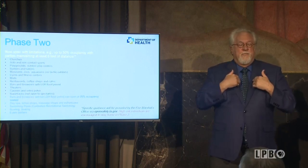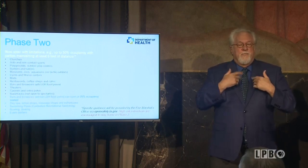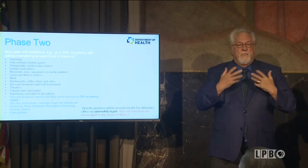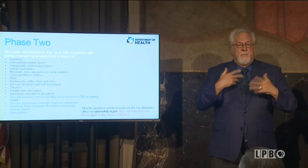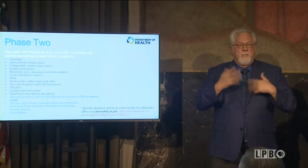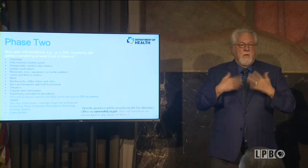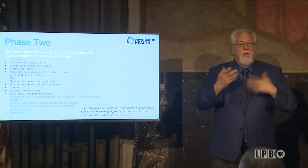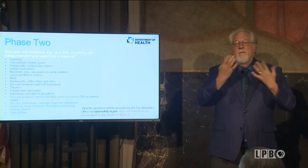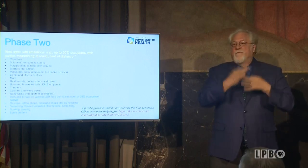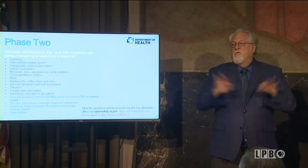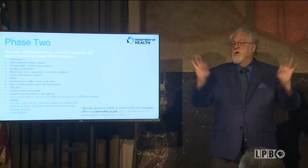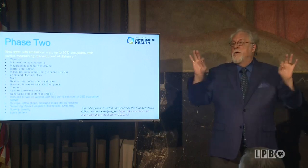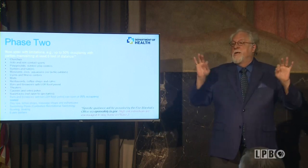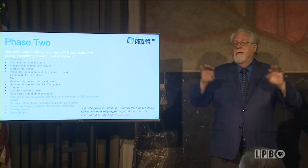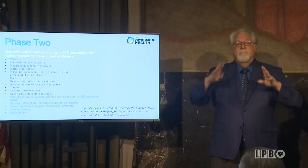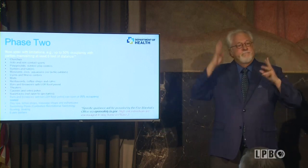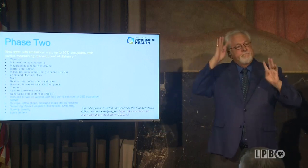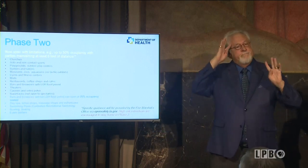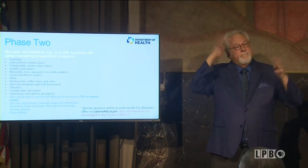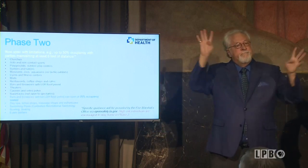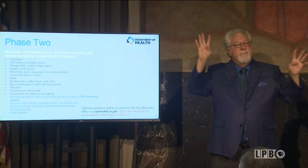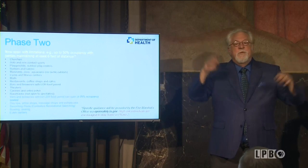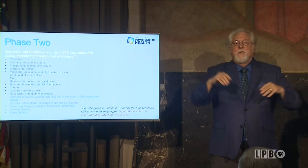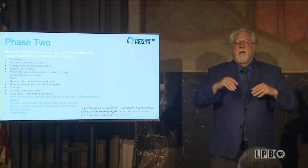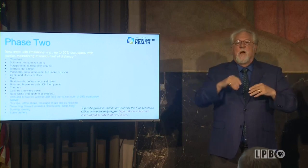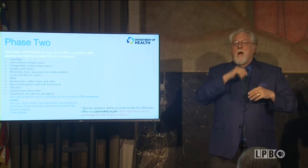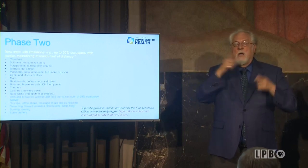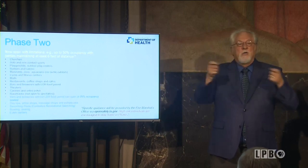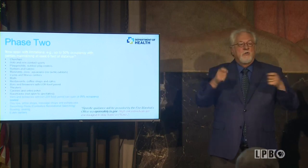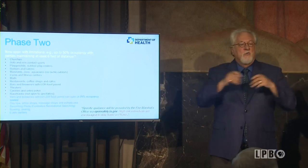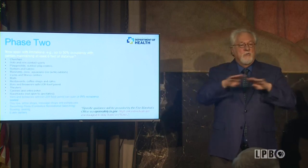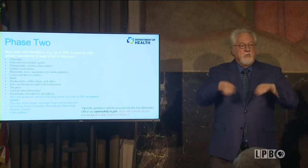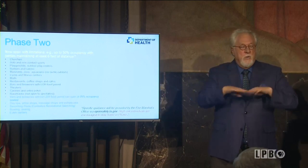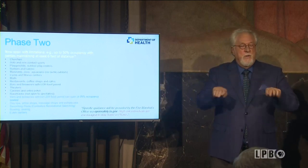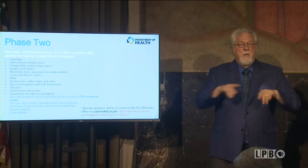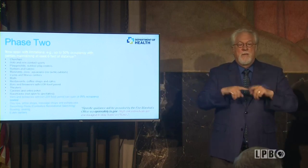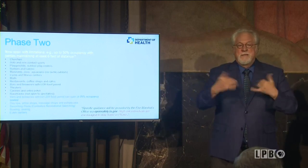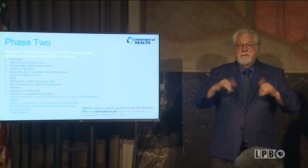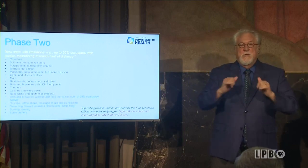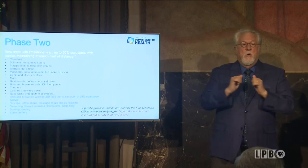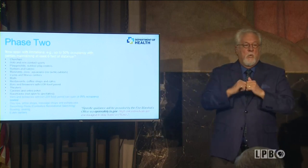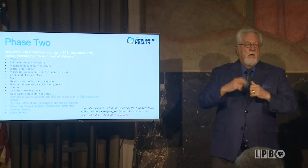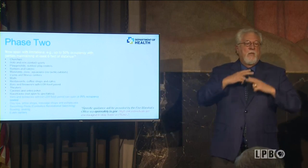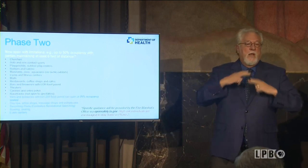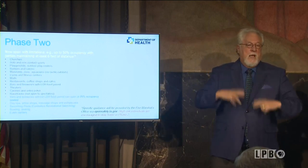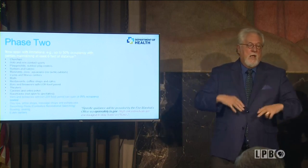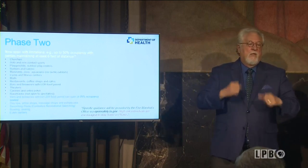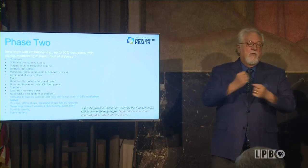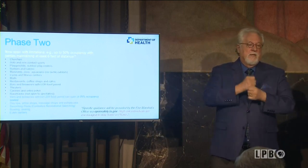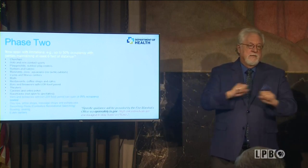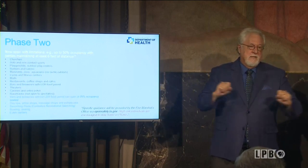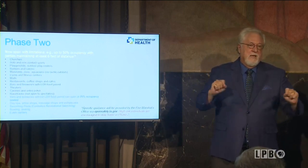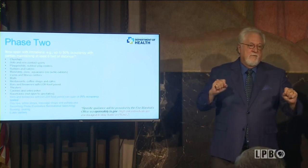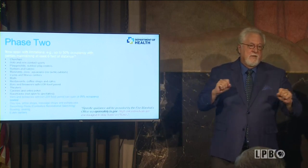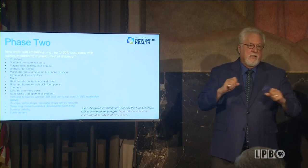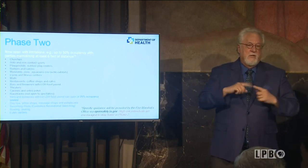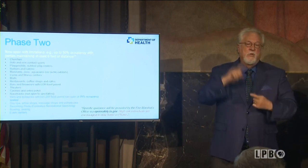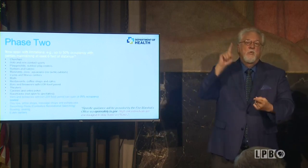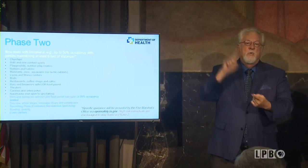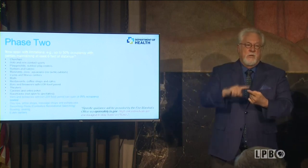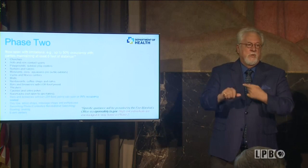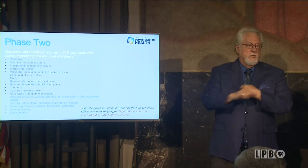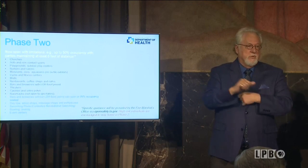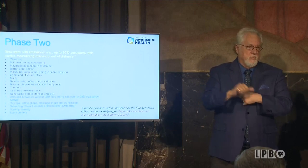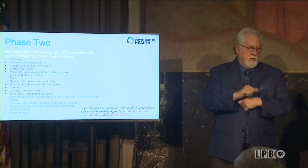just free, uncontrolled swimming. This will still be with health and safety measures taken to reduce the